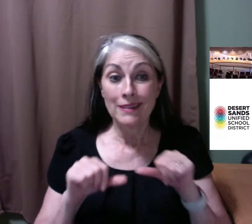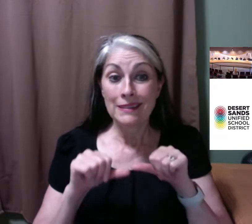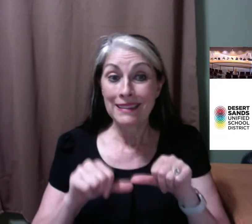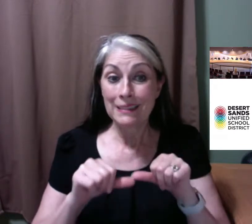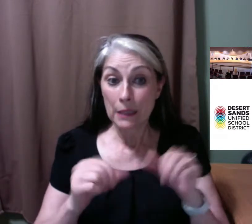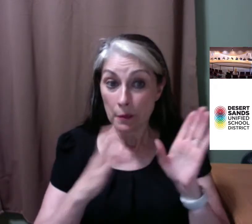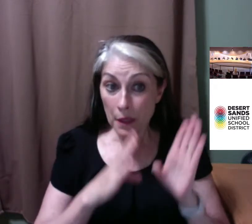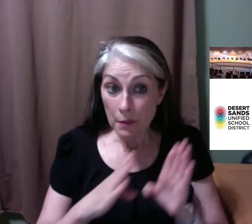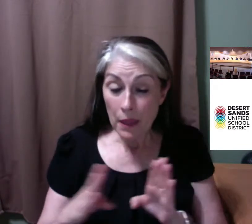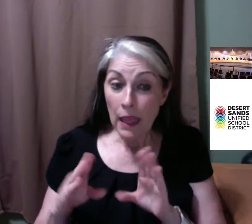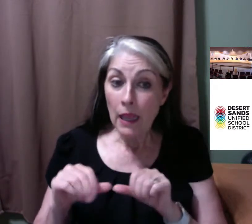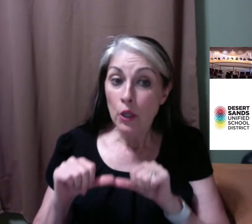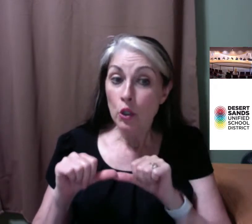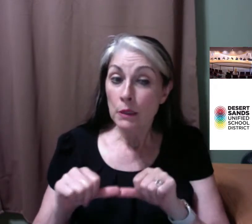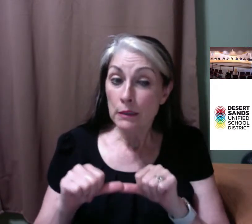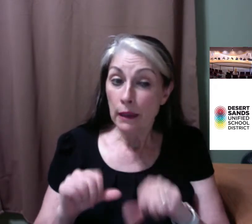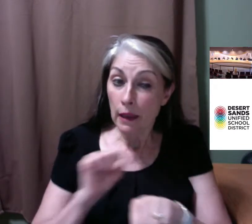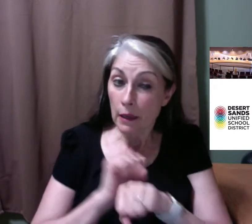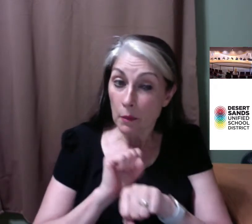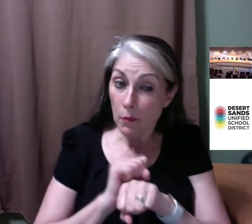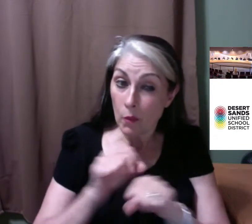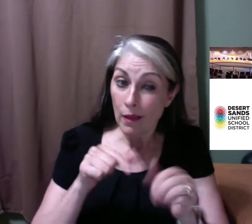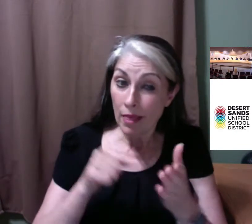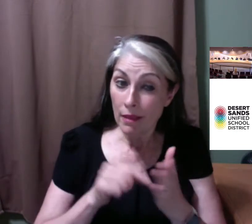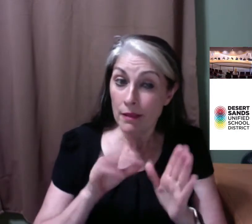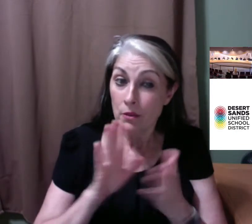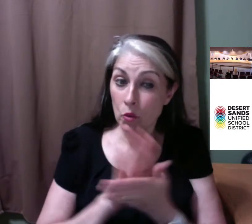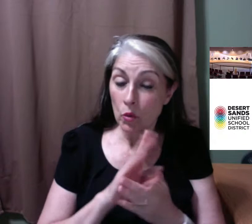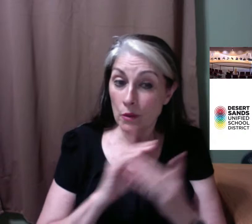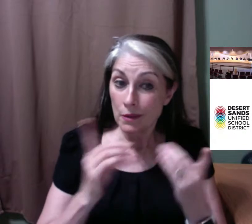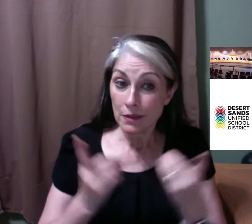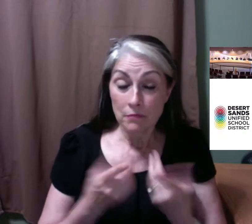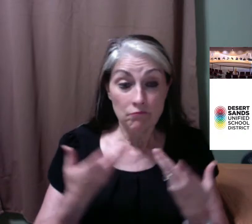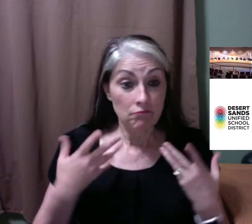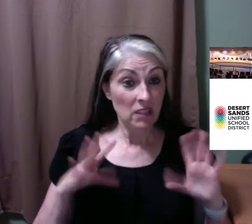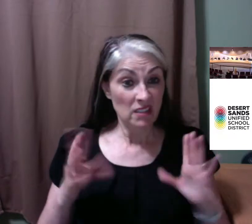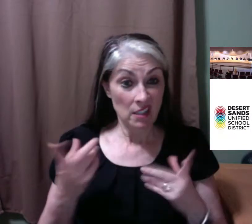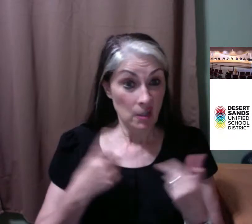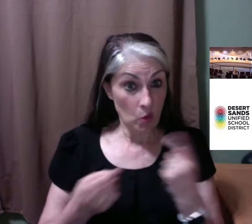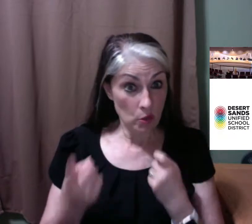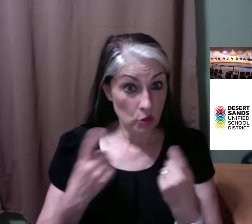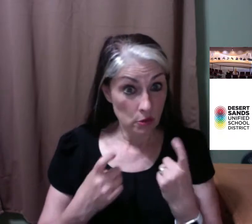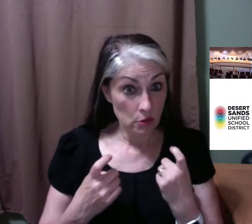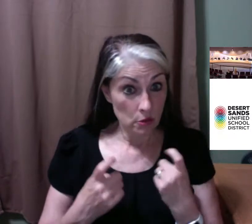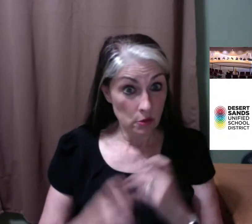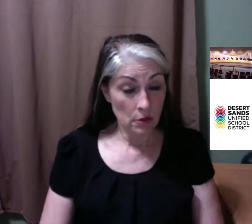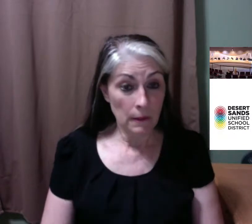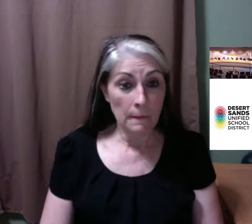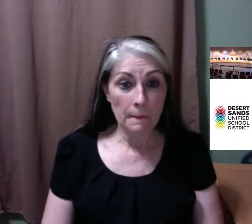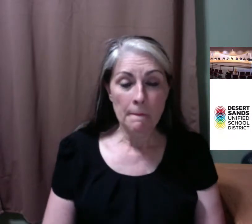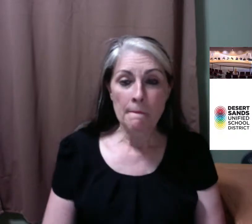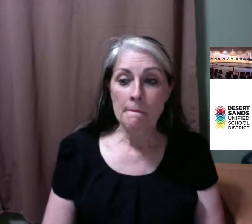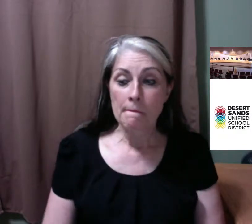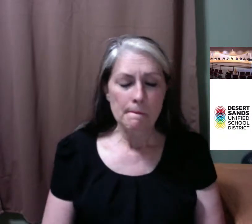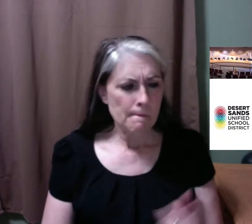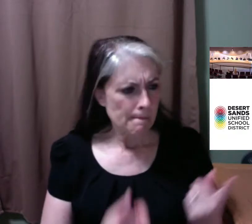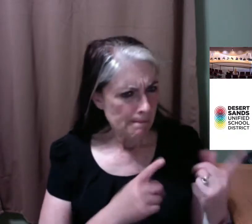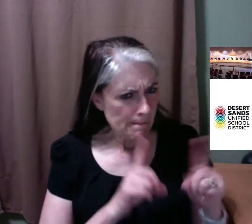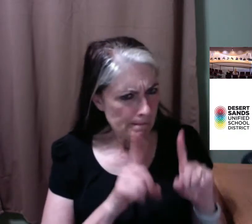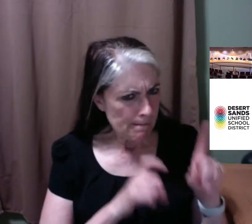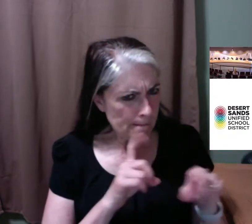to maintain employment in this district. And that's it. Any questions? Any questions, Mr.